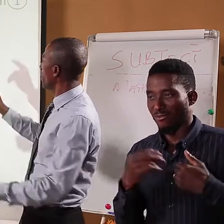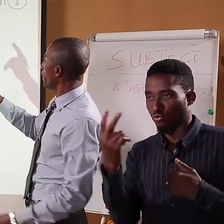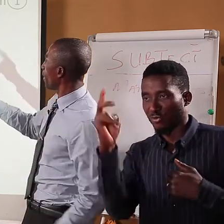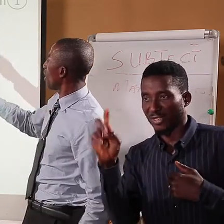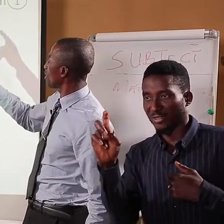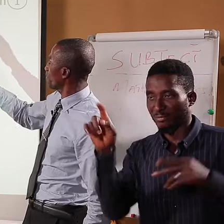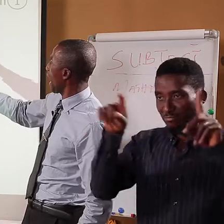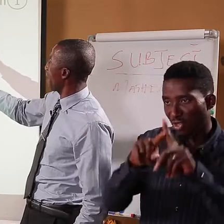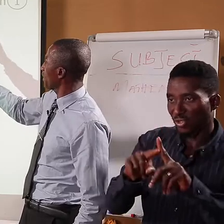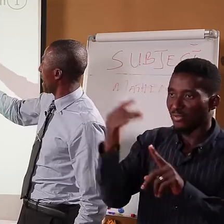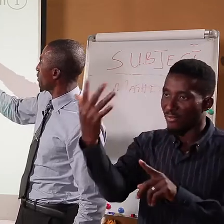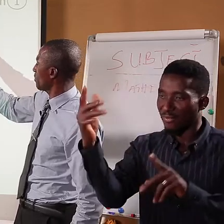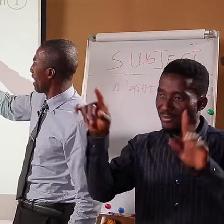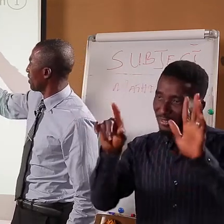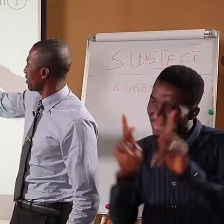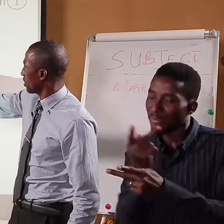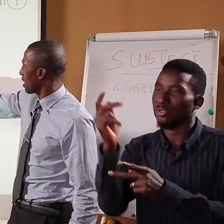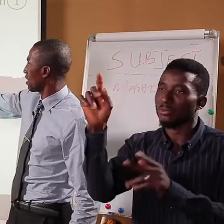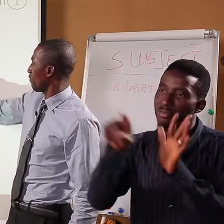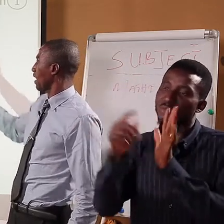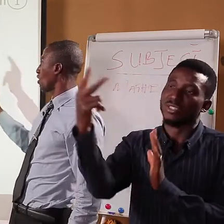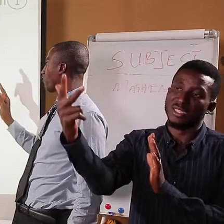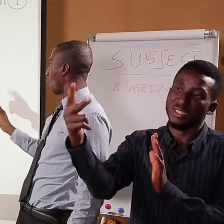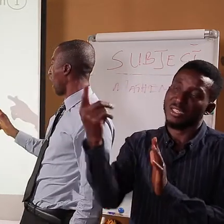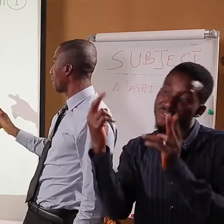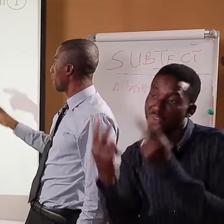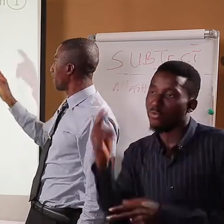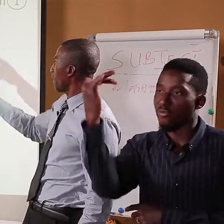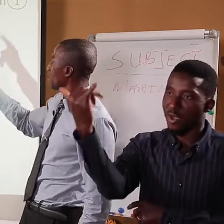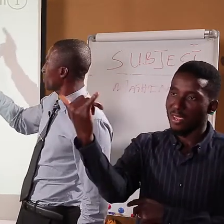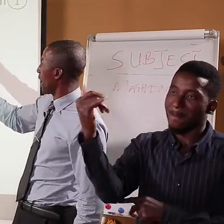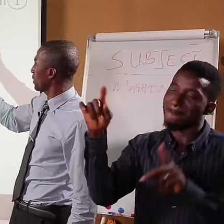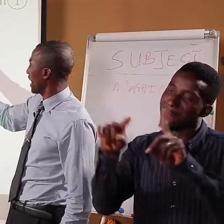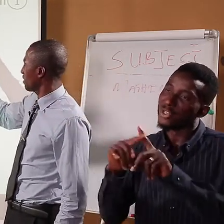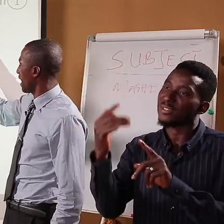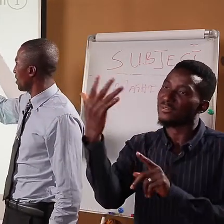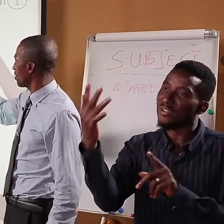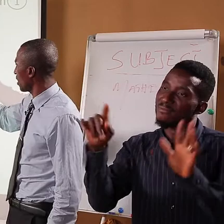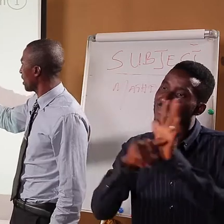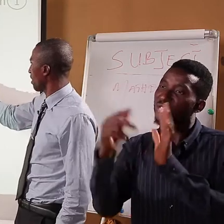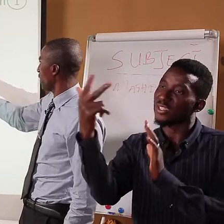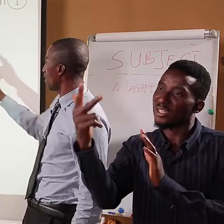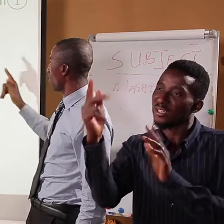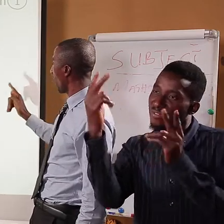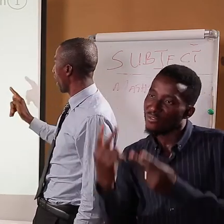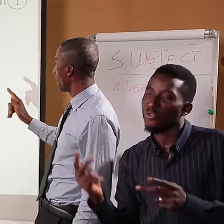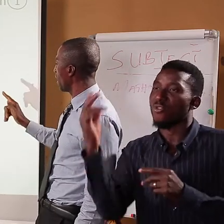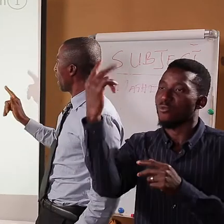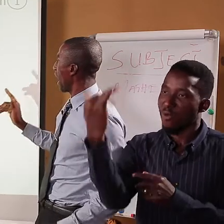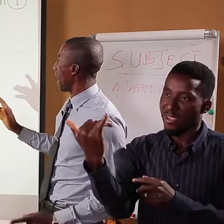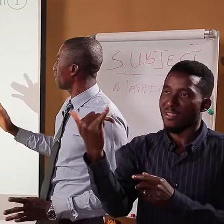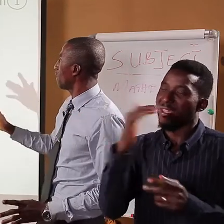2x plus 5 times minus 3, the value of y, plus 5 times minus 3, the value of